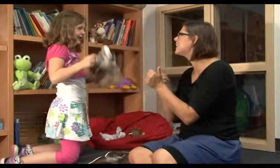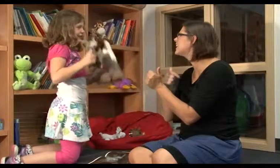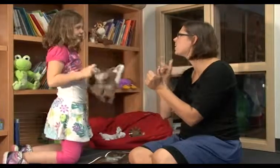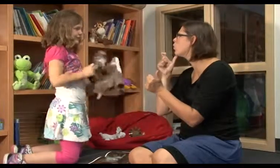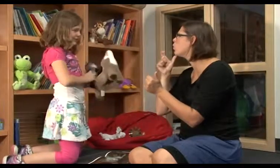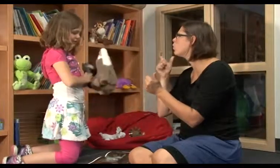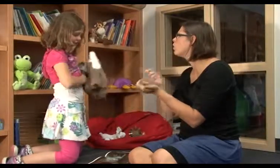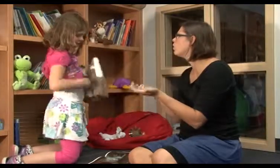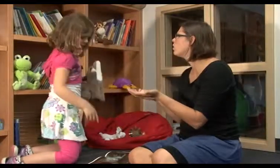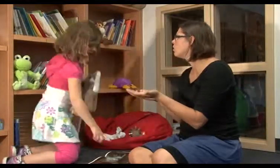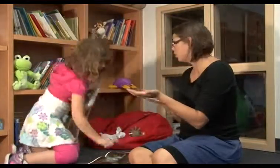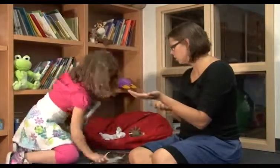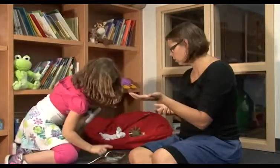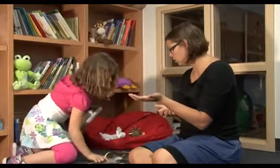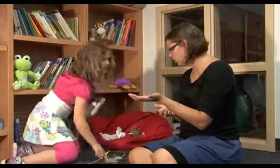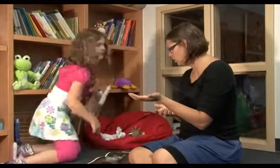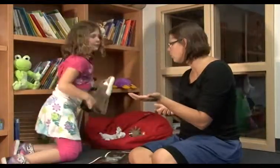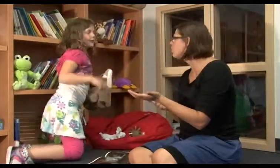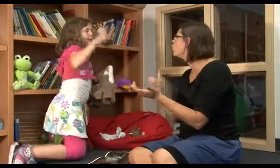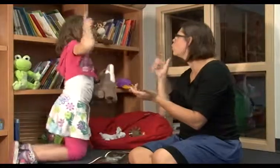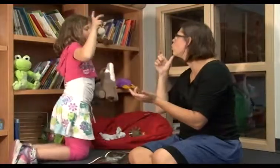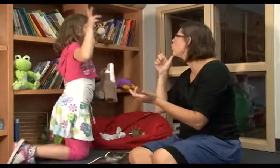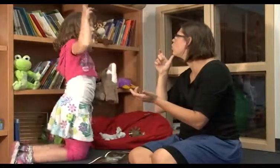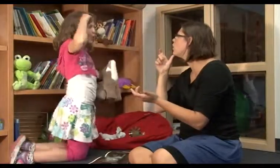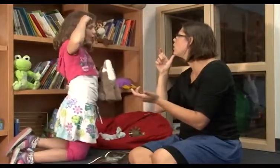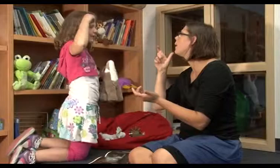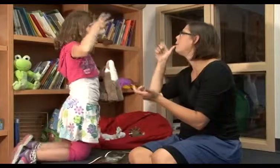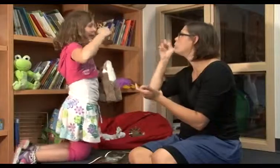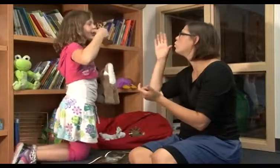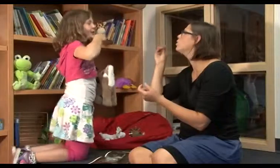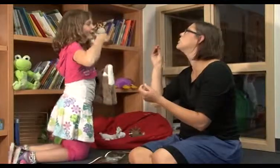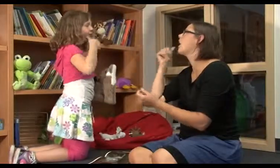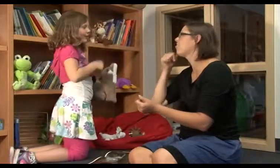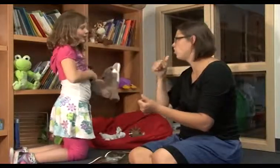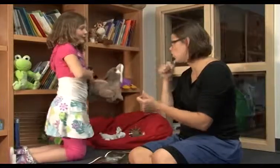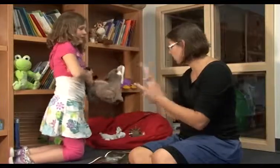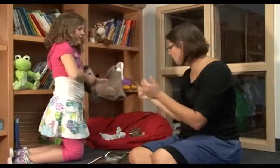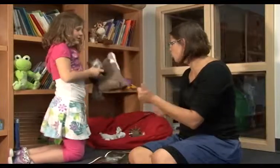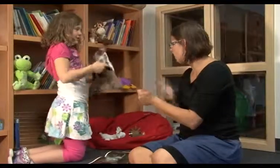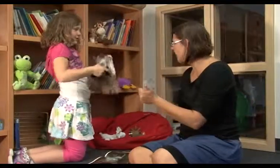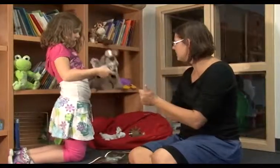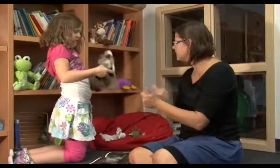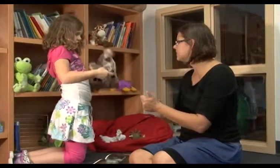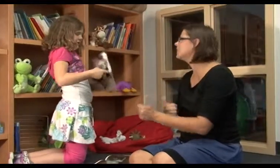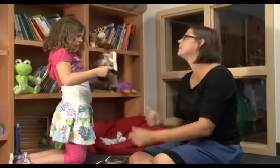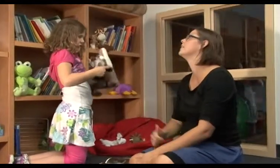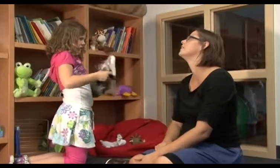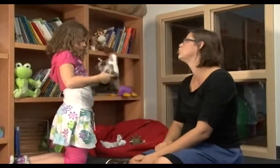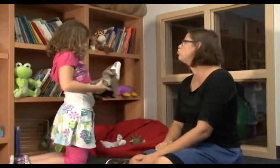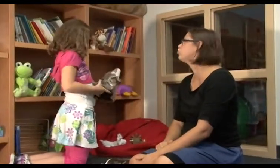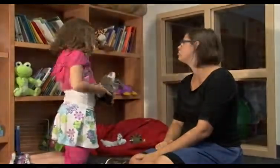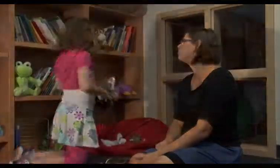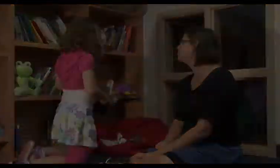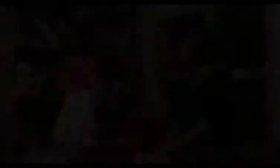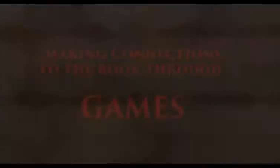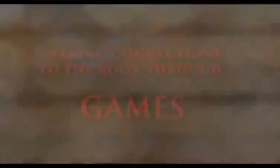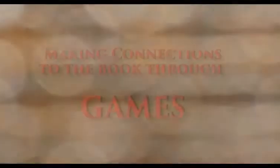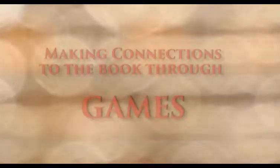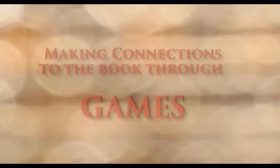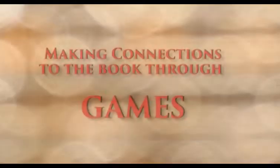Chasing each other. But who are they chasing? That, but who? The horse and the girl. They're chasing the horse and the girl? Okay.